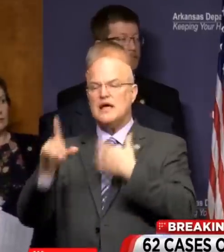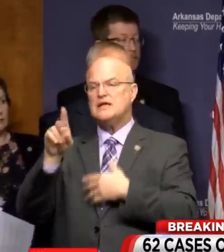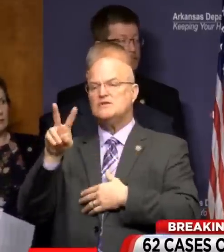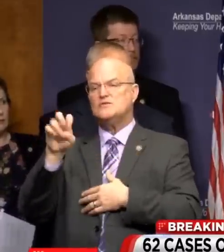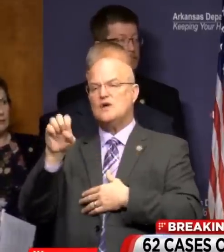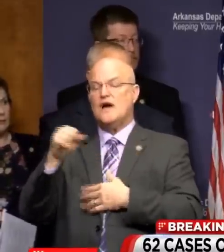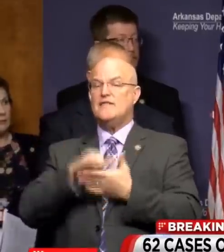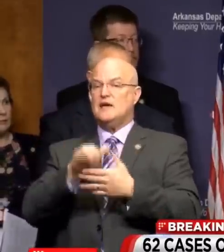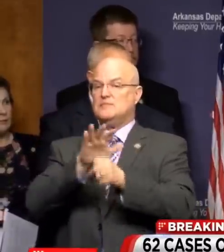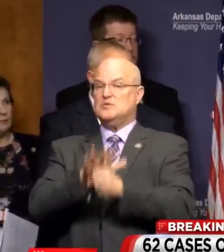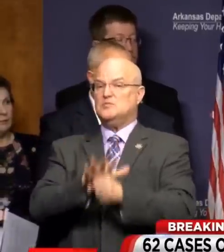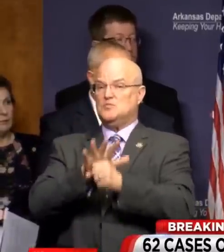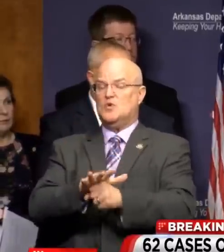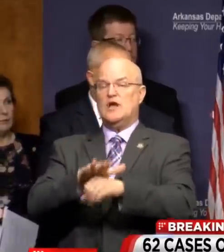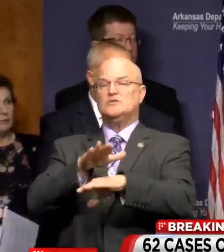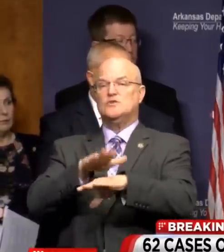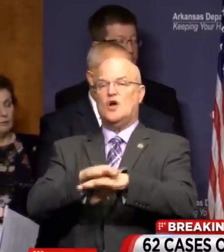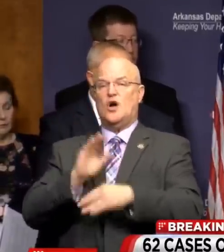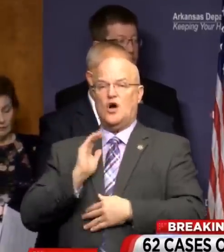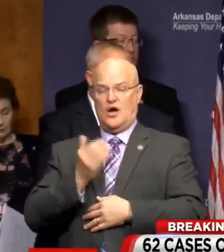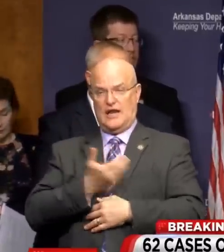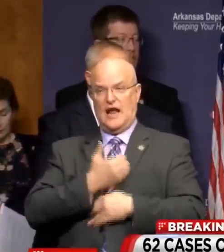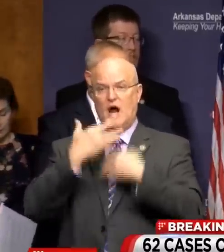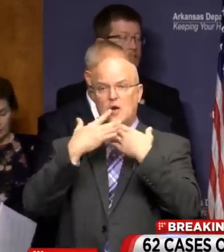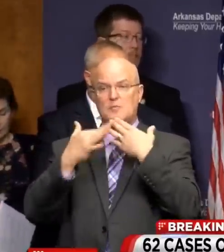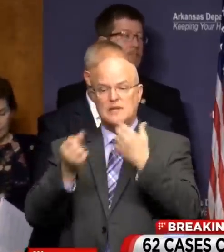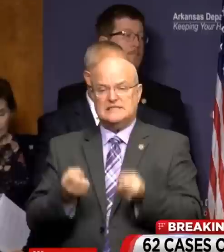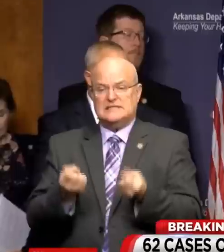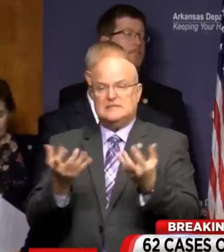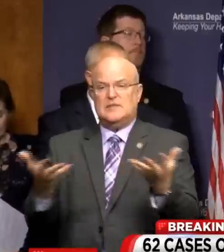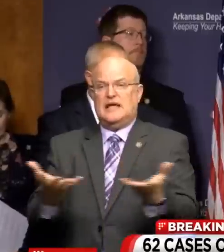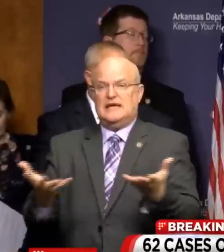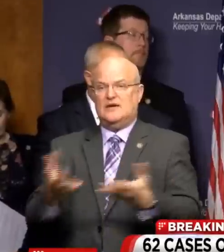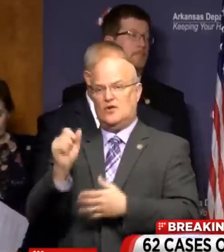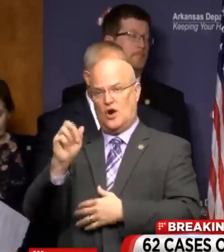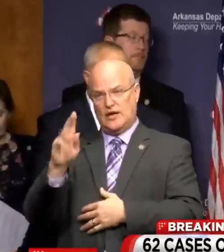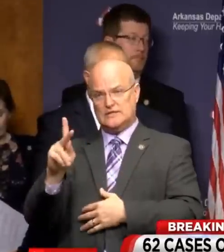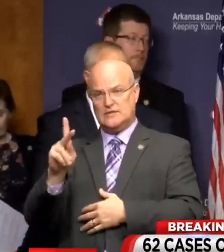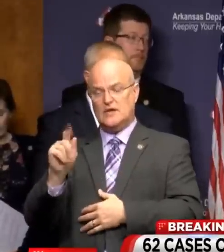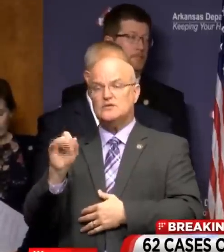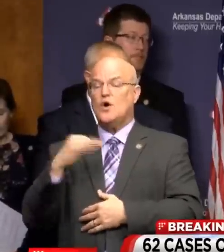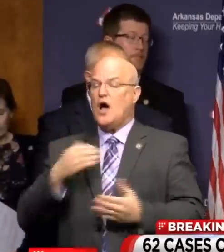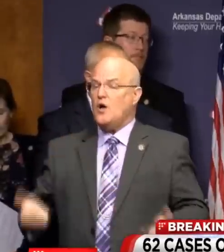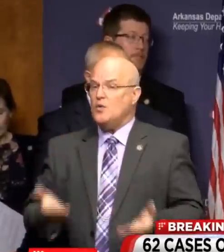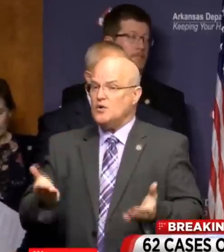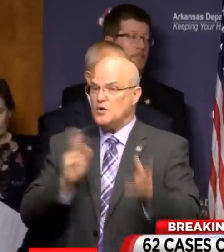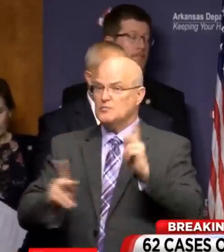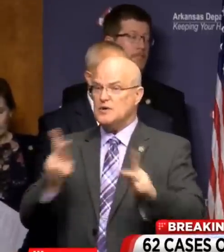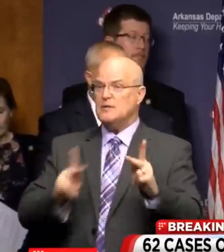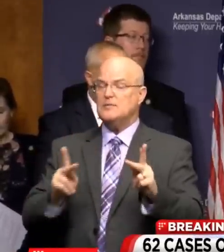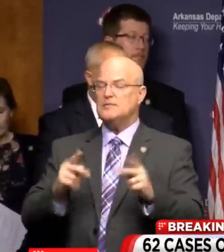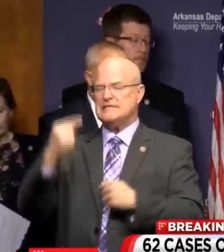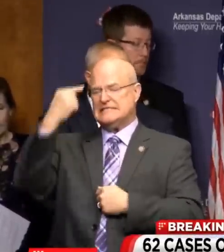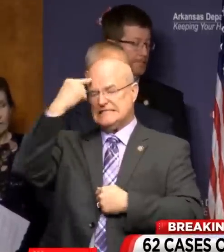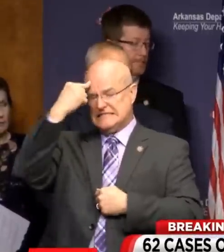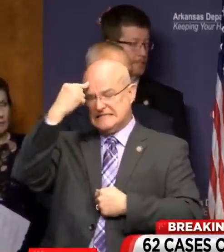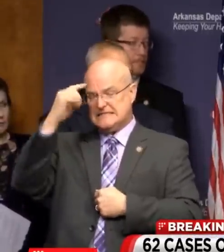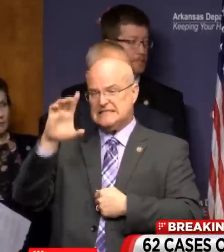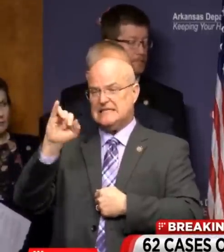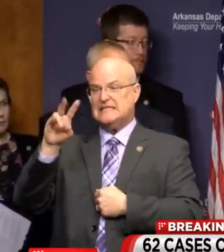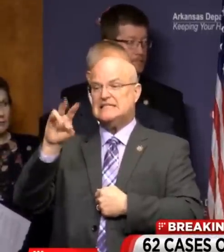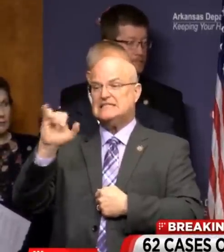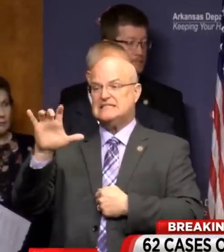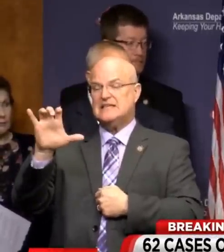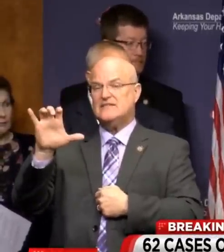going to put pressure on our blood supply here in Arkansas. So I would encourage everyone to be civic-minded and think about